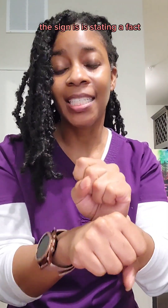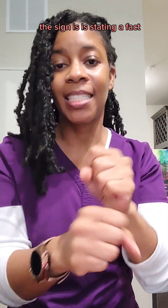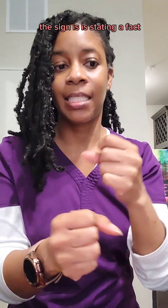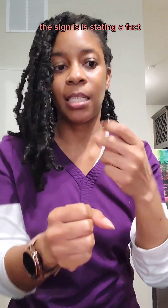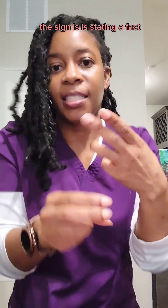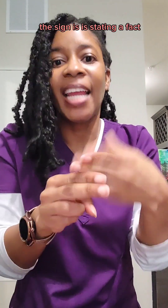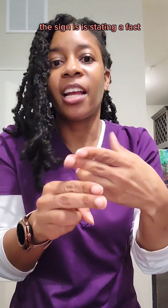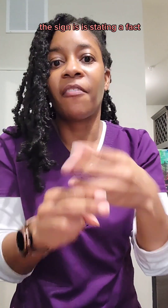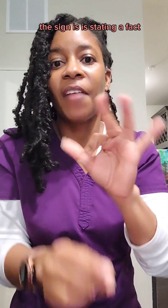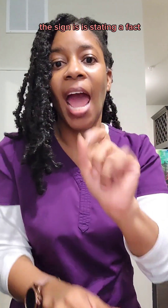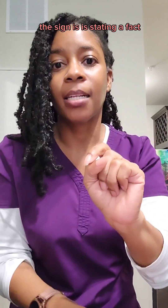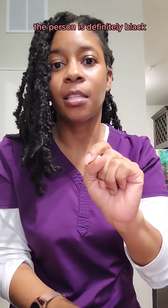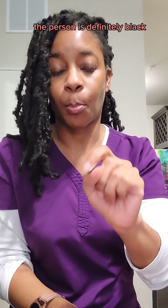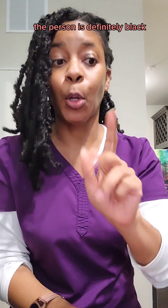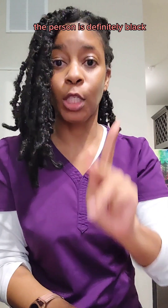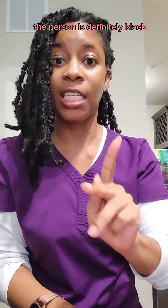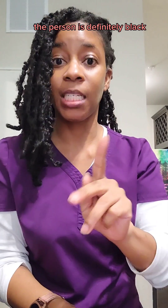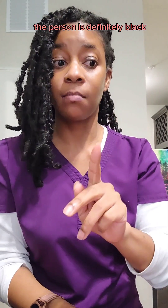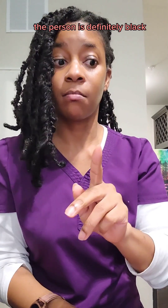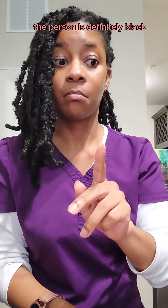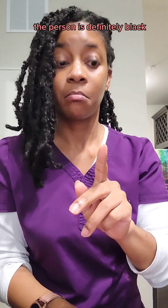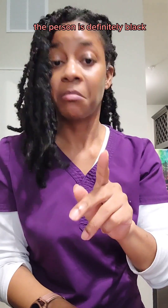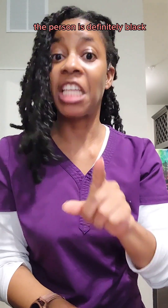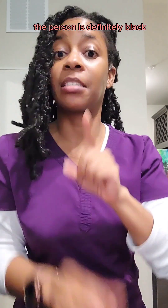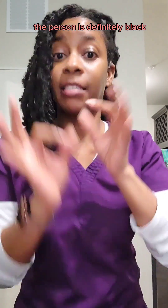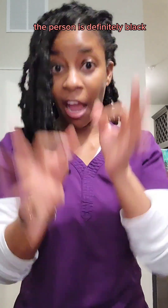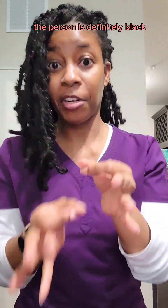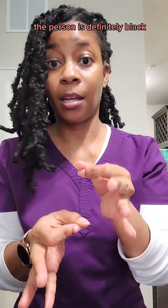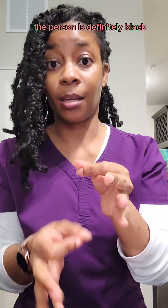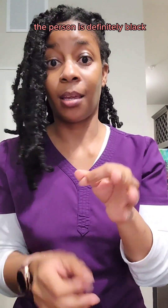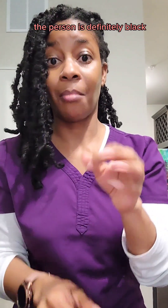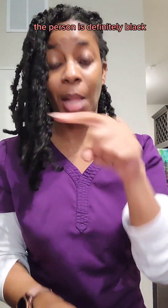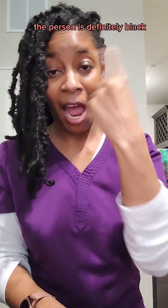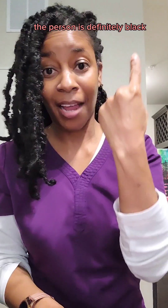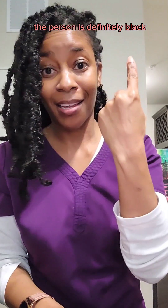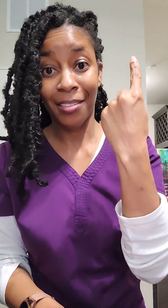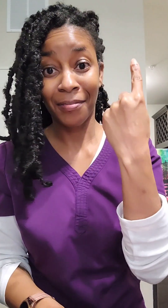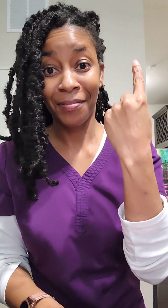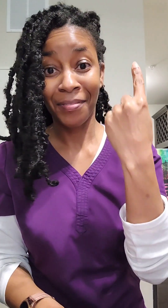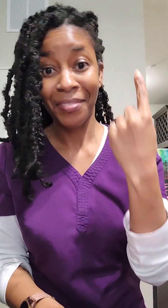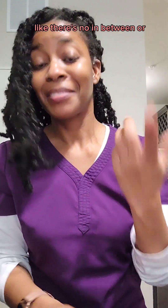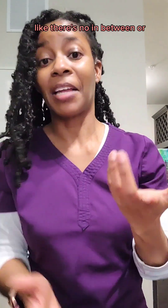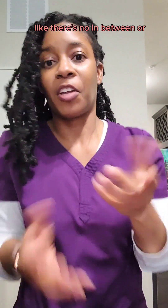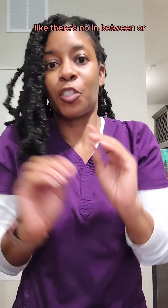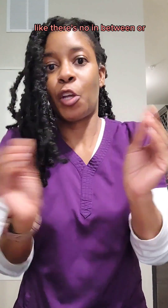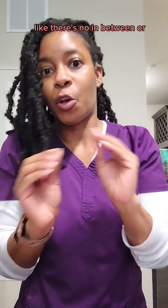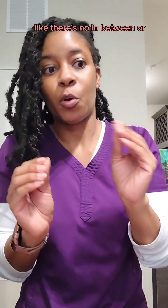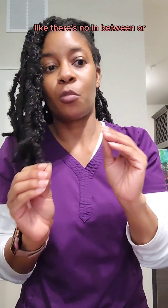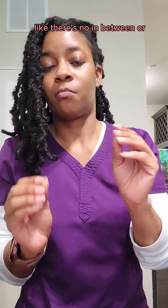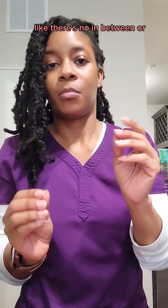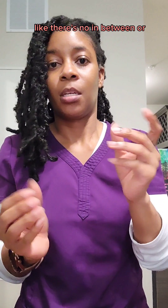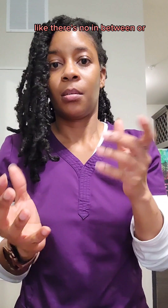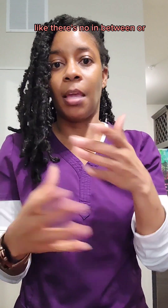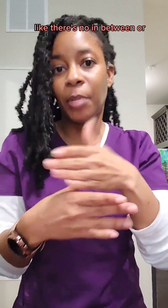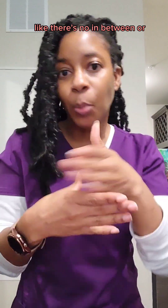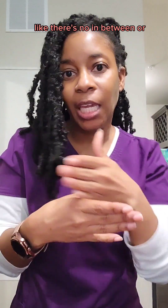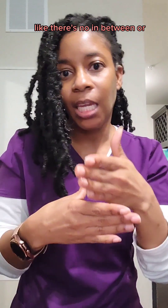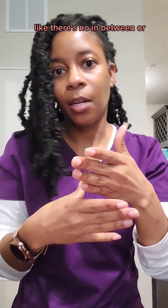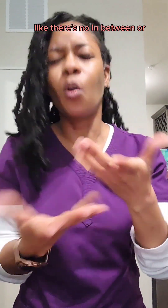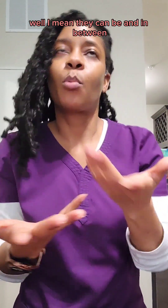is stating a fact. The person is definitely black. Like there's no in between, or well,